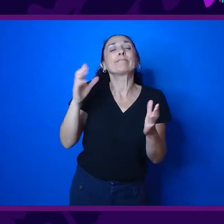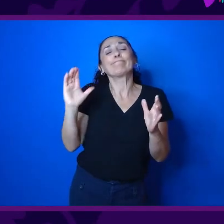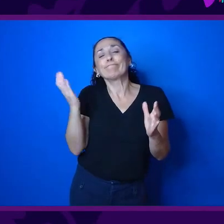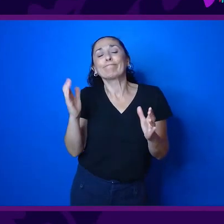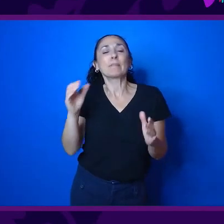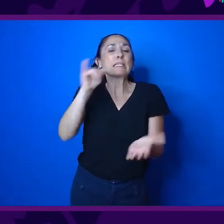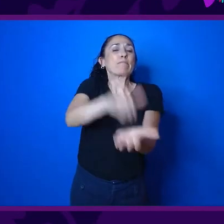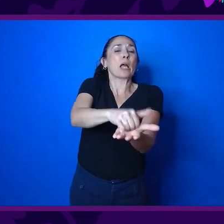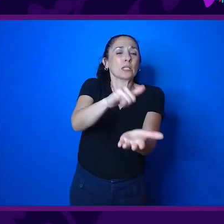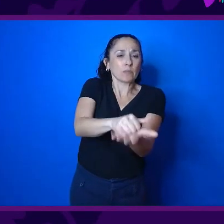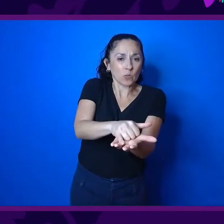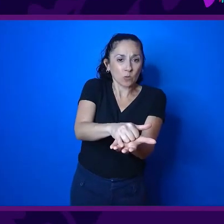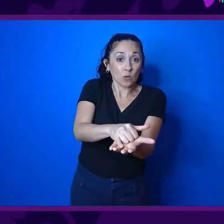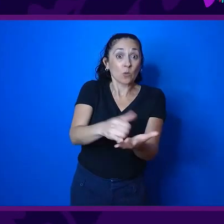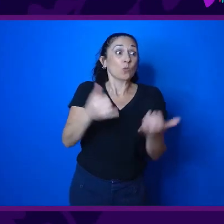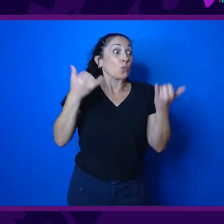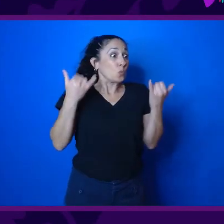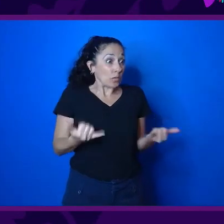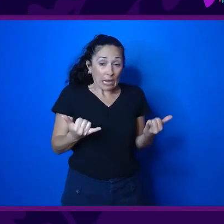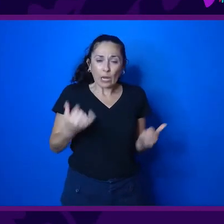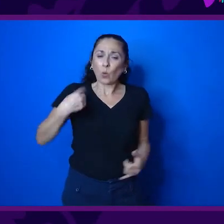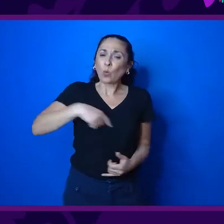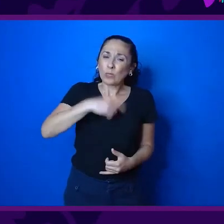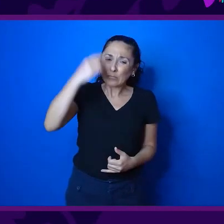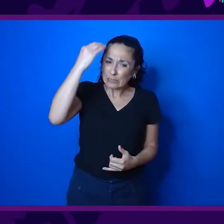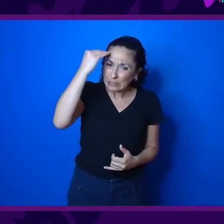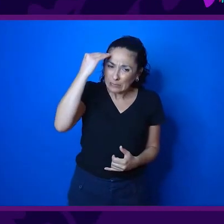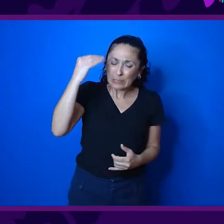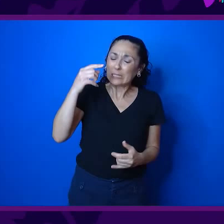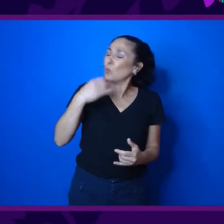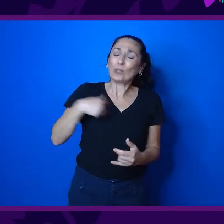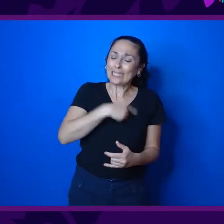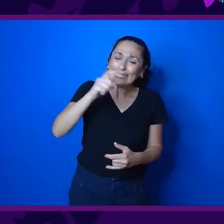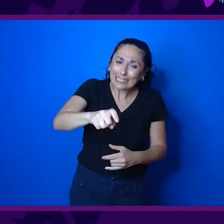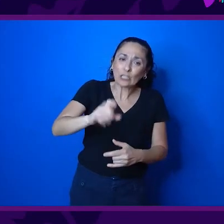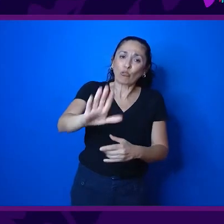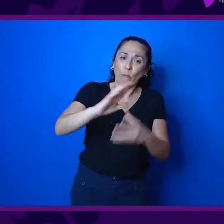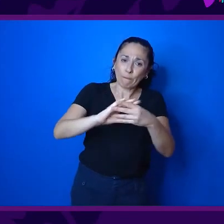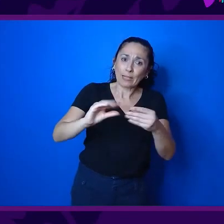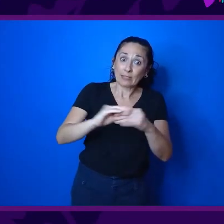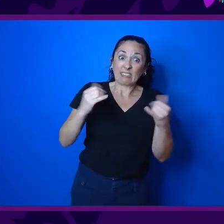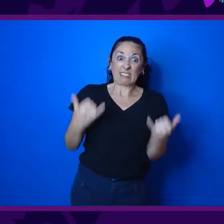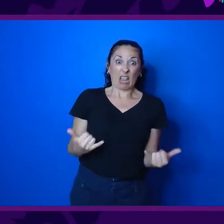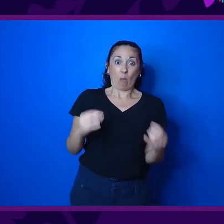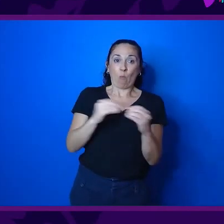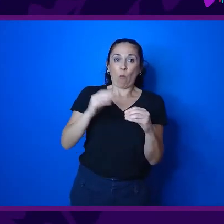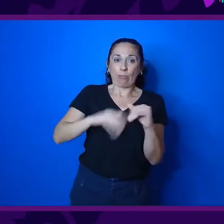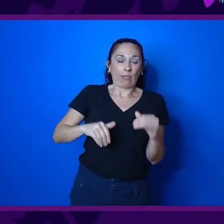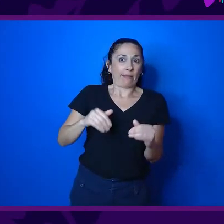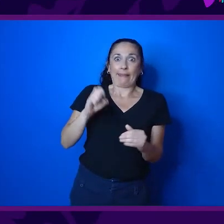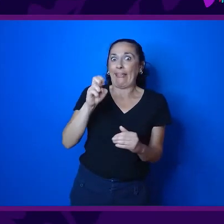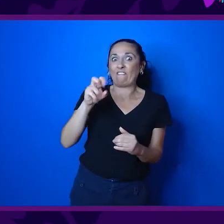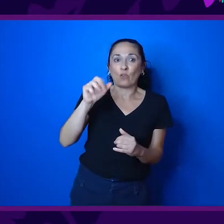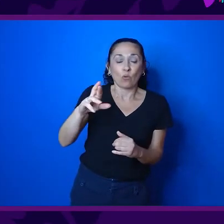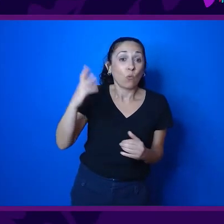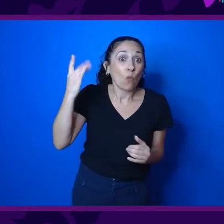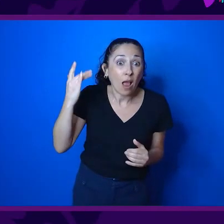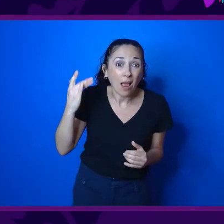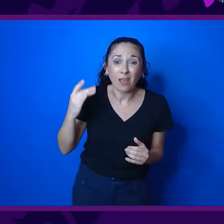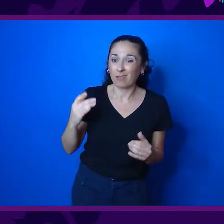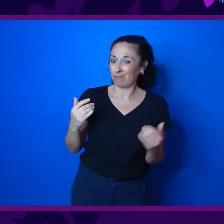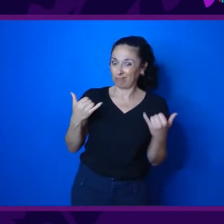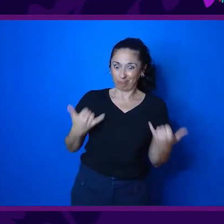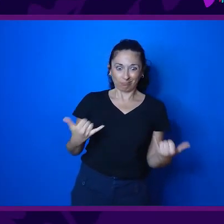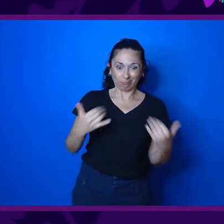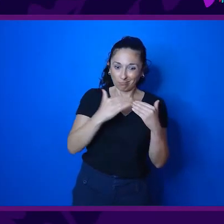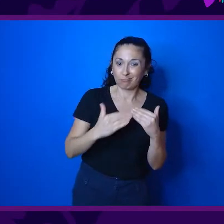Today, we need your message more than ever, because your fight and ours is far from over. Dolores,